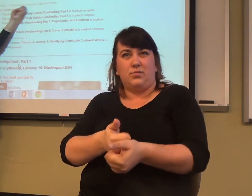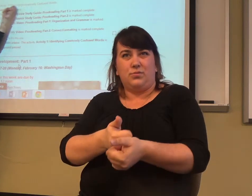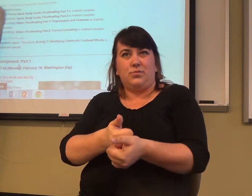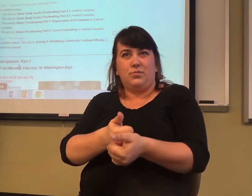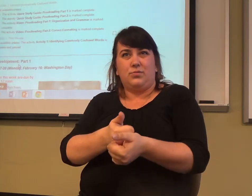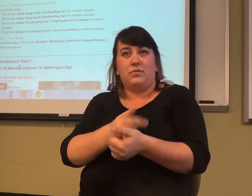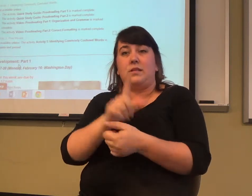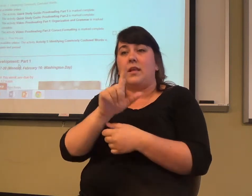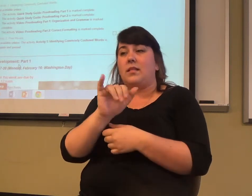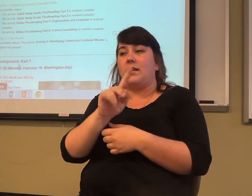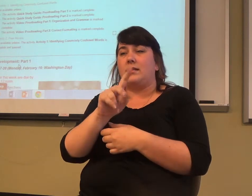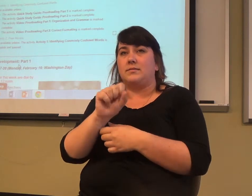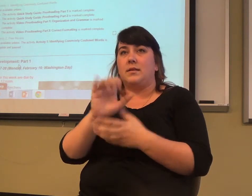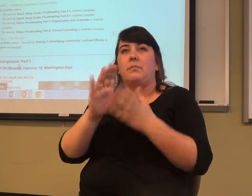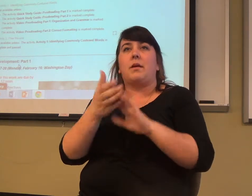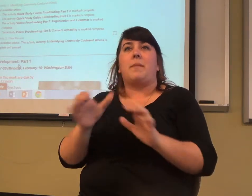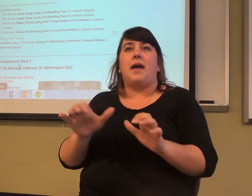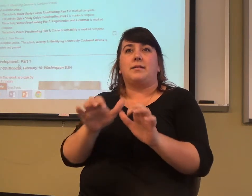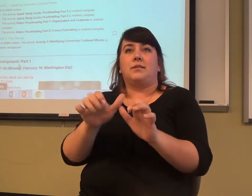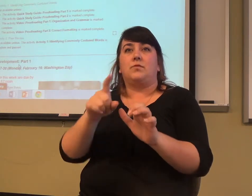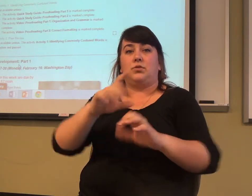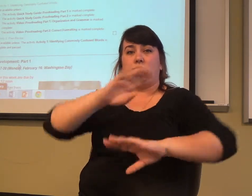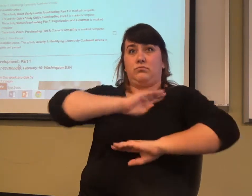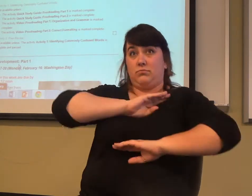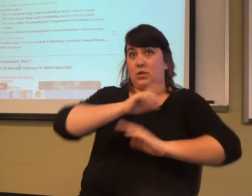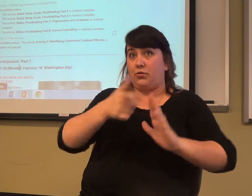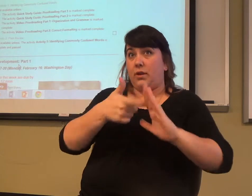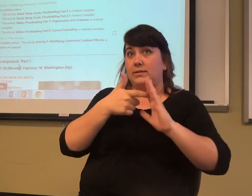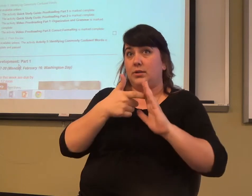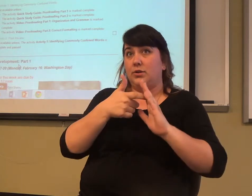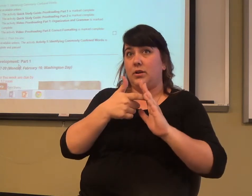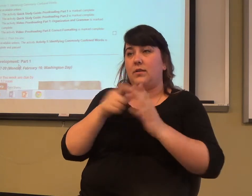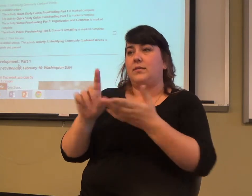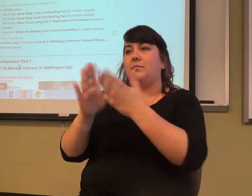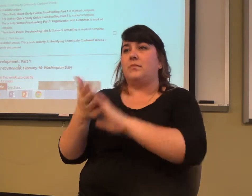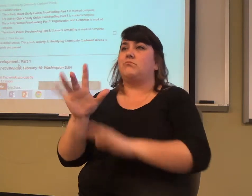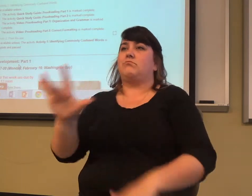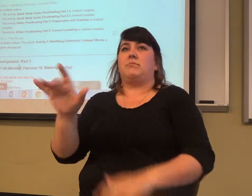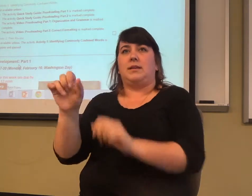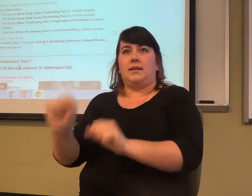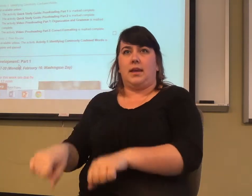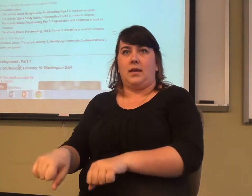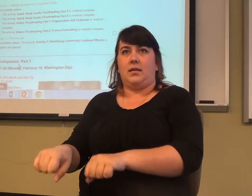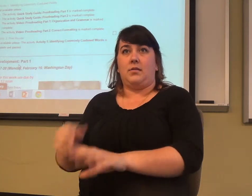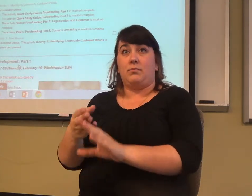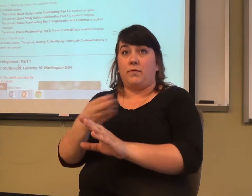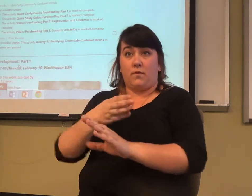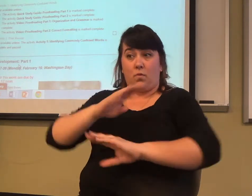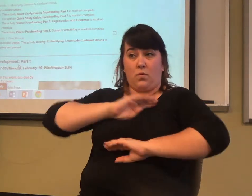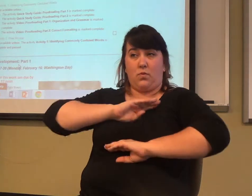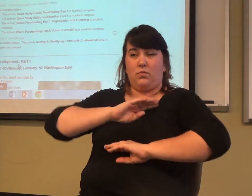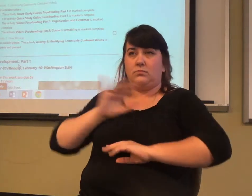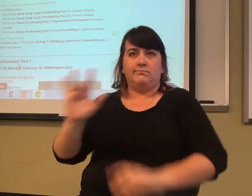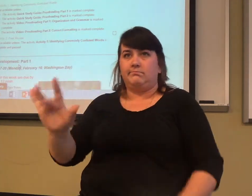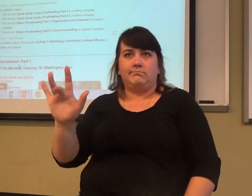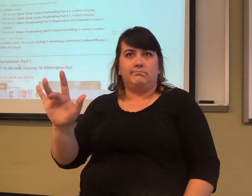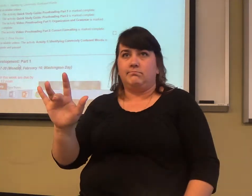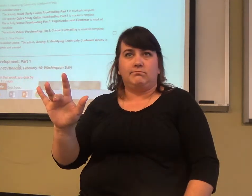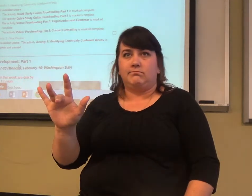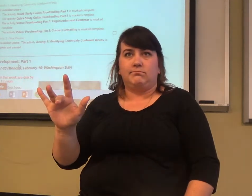become active once you've met the criteria. Okay? So for any activity 1, review the handouts and the videos,